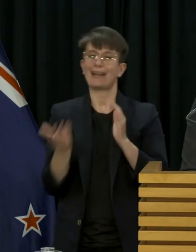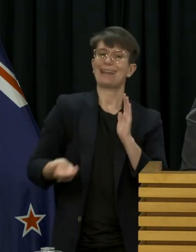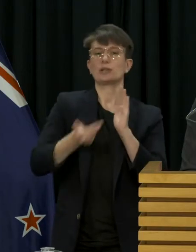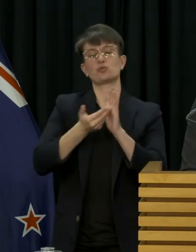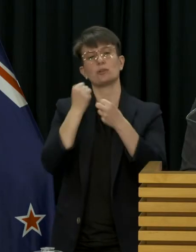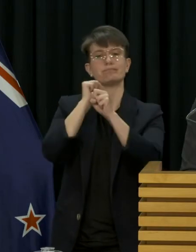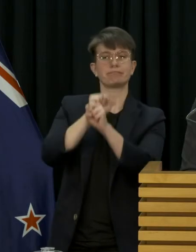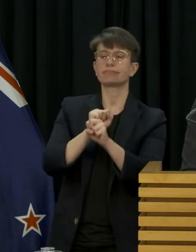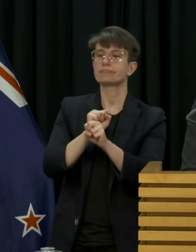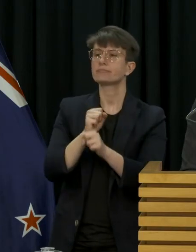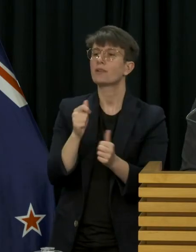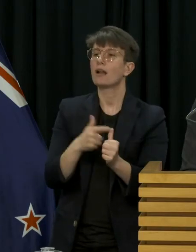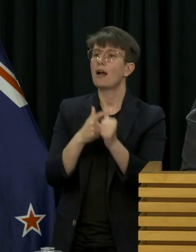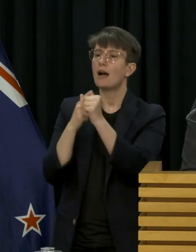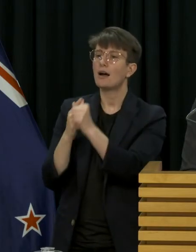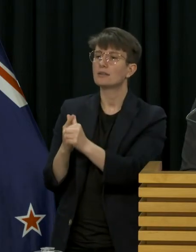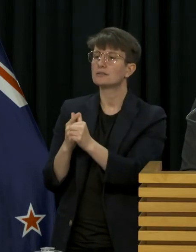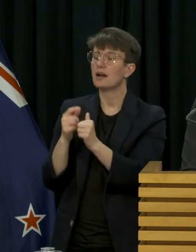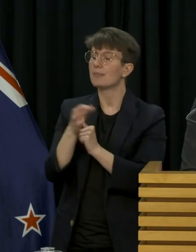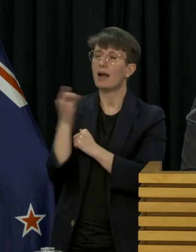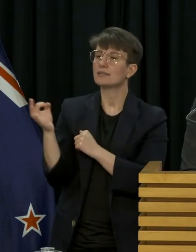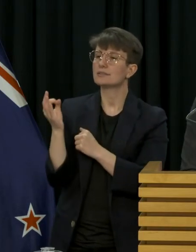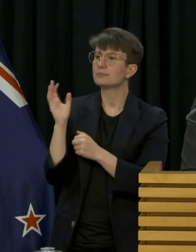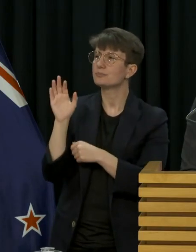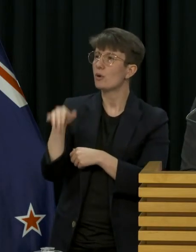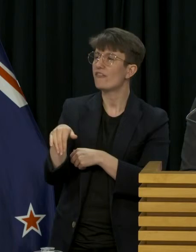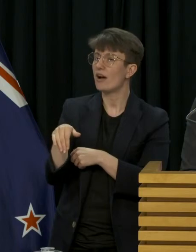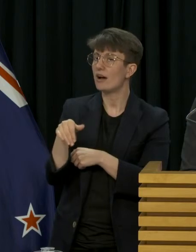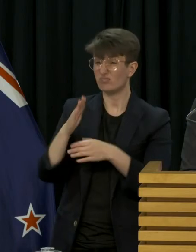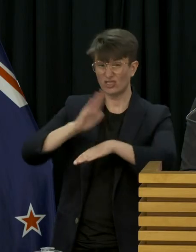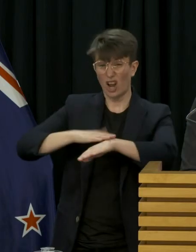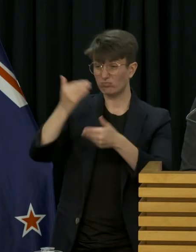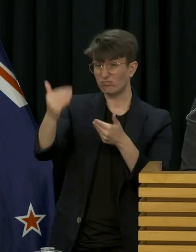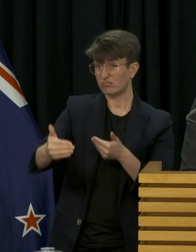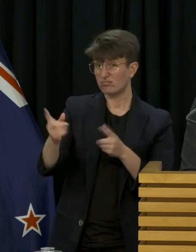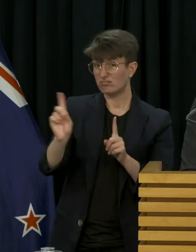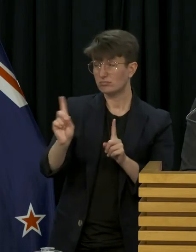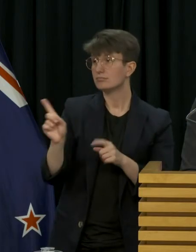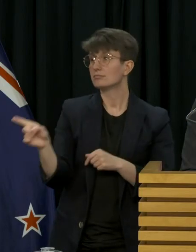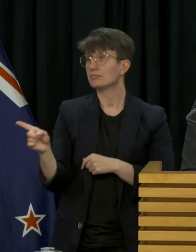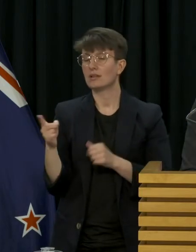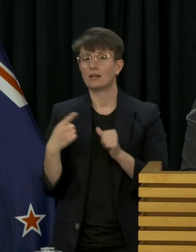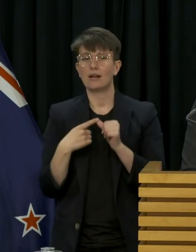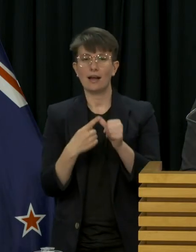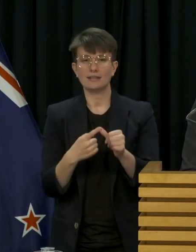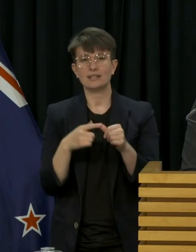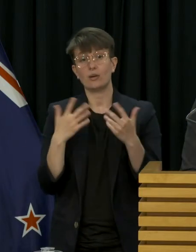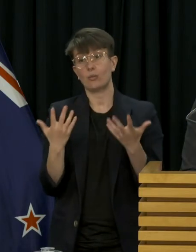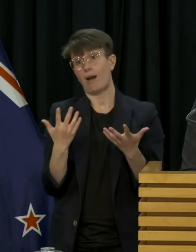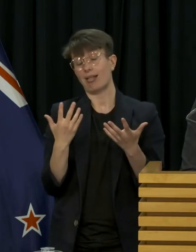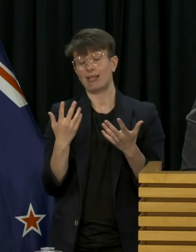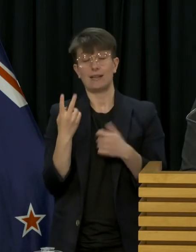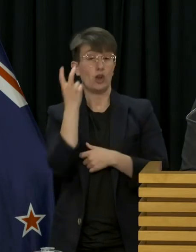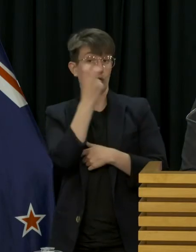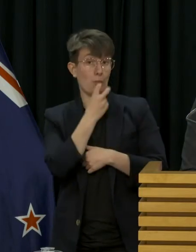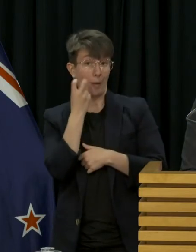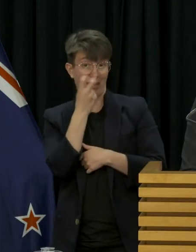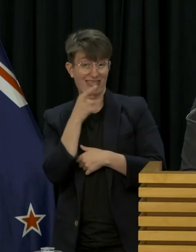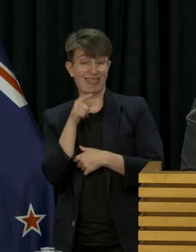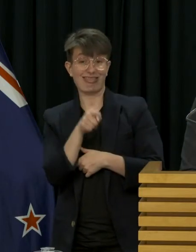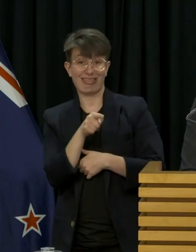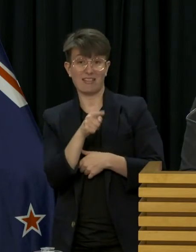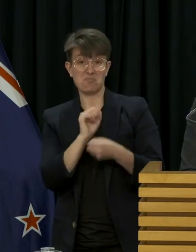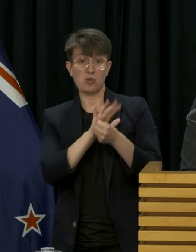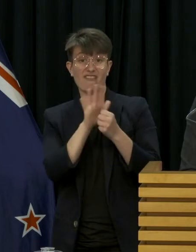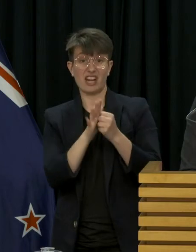instance, we've had, we had a case in New Plymouth. That's not somewhere that we have MIQ that I believe,